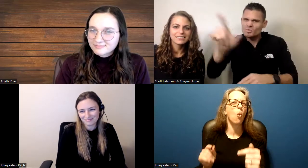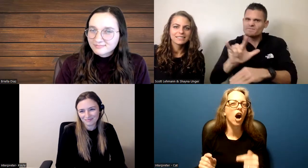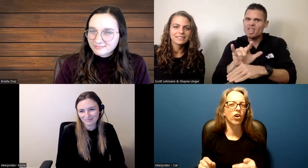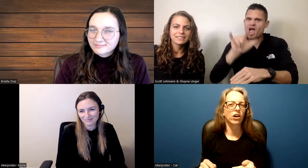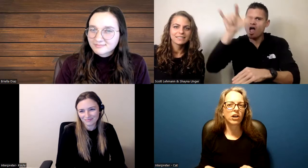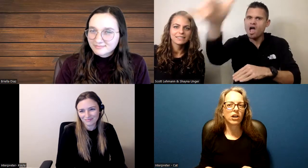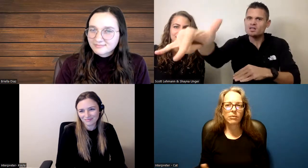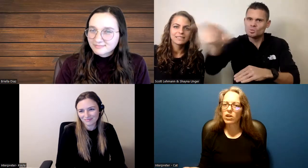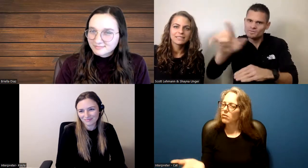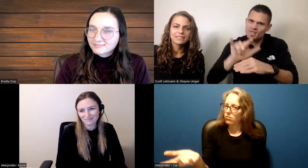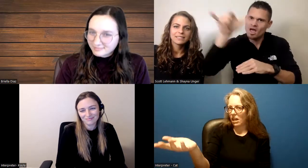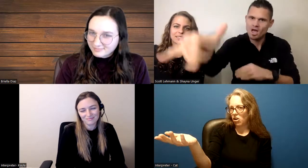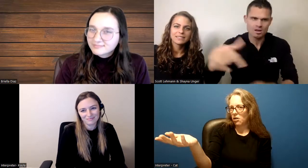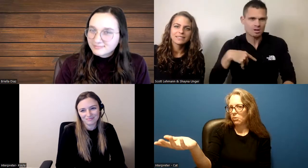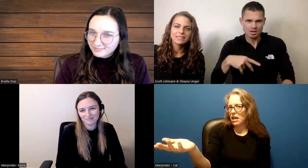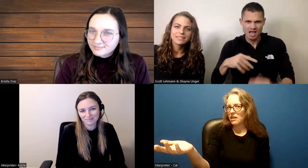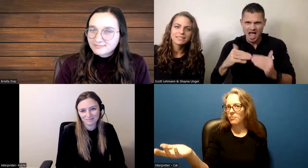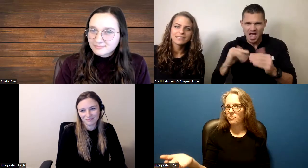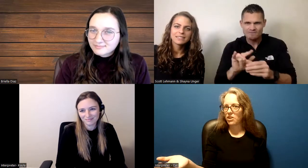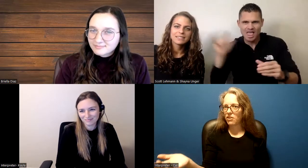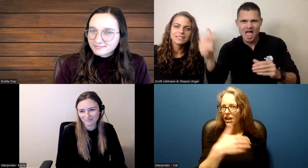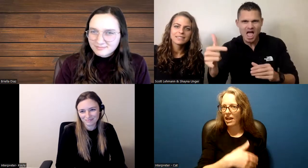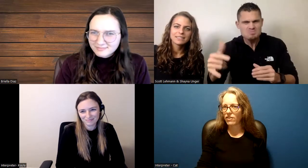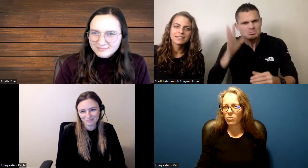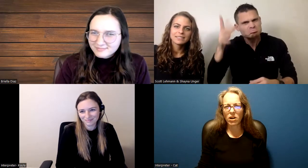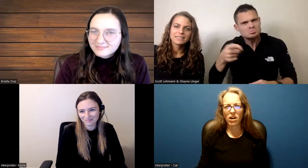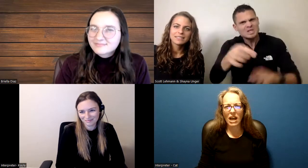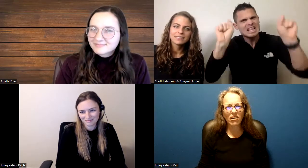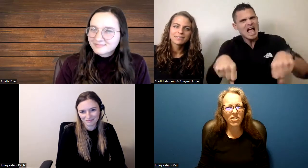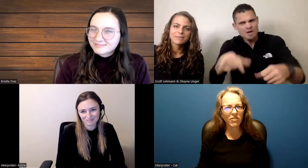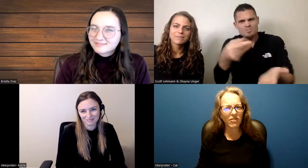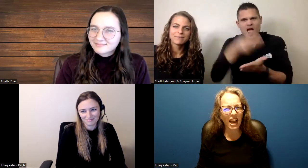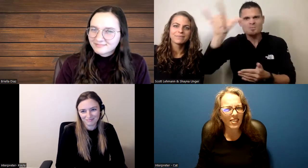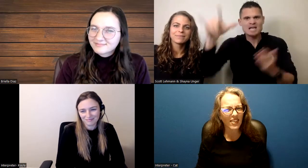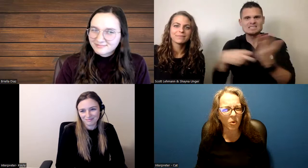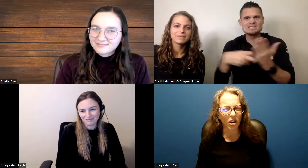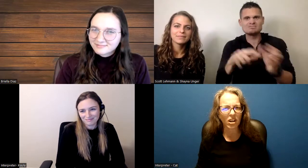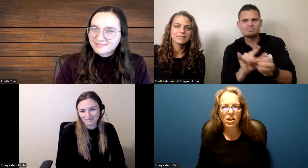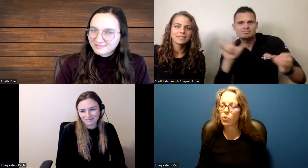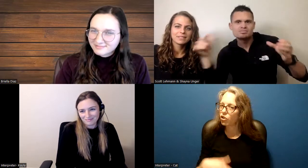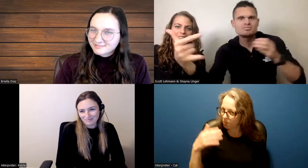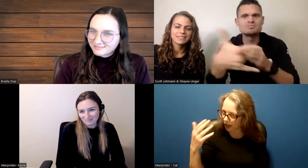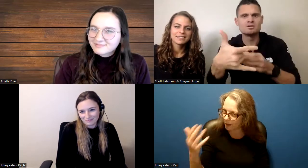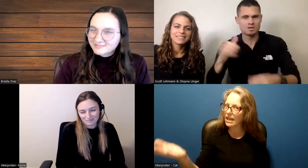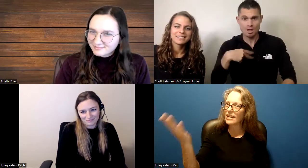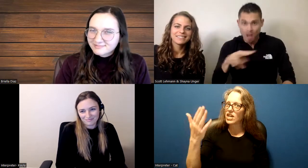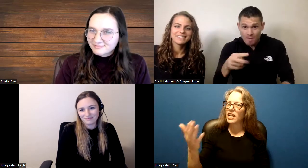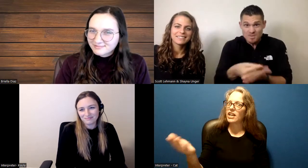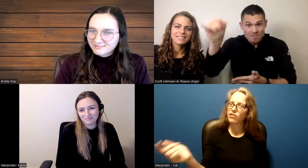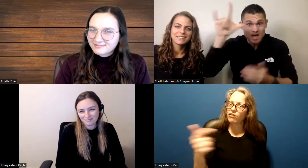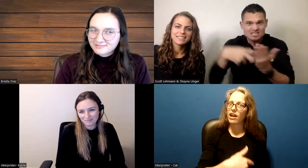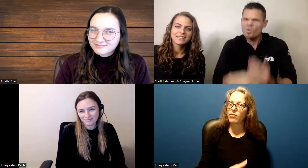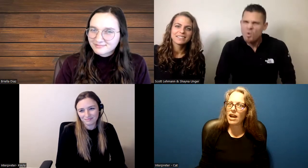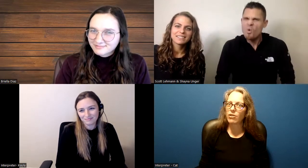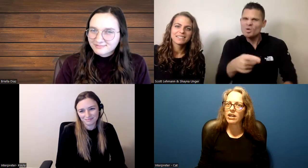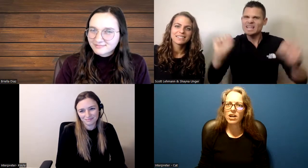that water? Mom's like, get on a plane. You fly over there. Well, how does that work? Well, you buy a plane ticket and